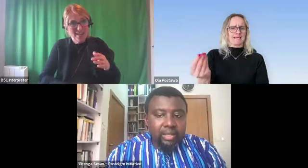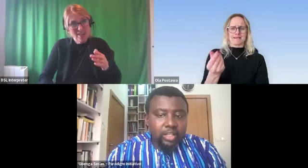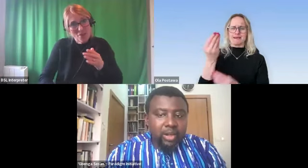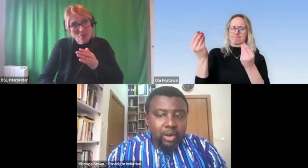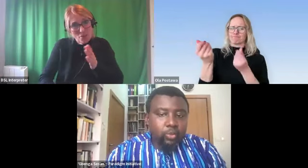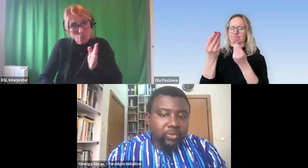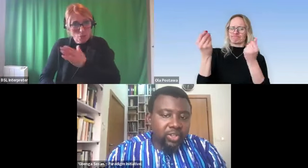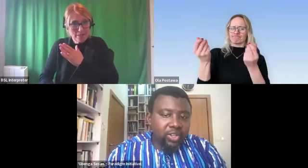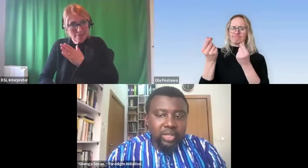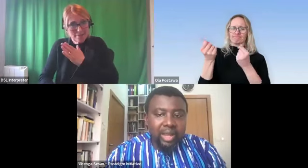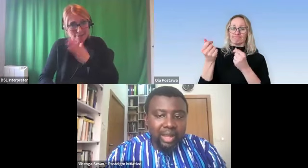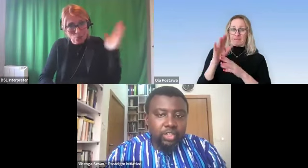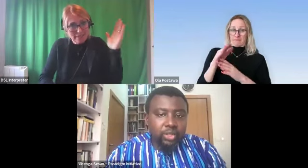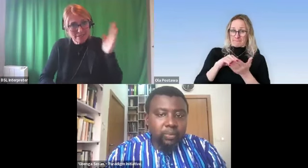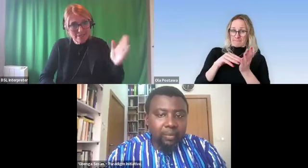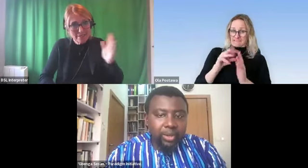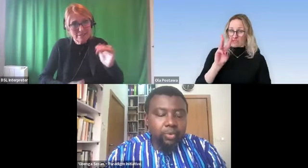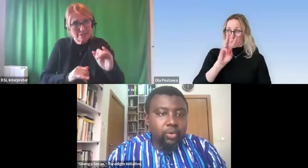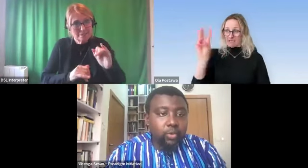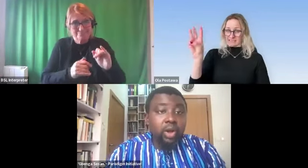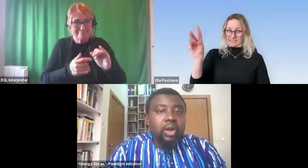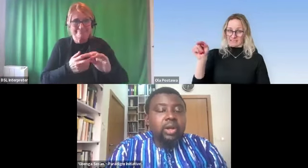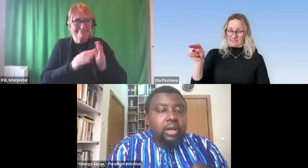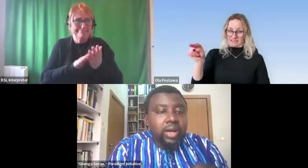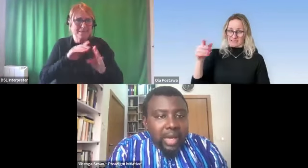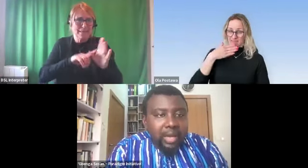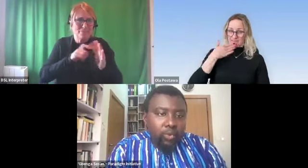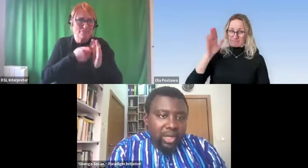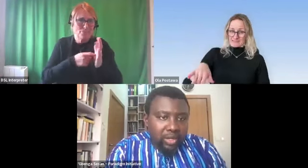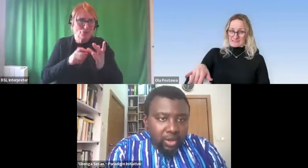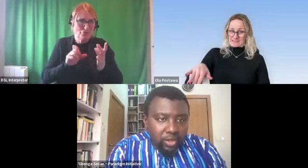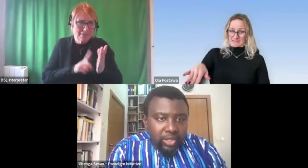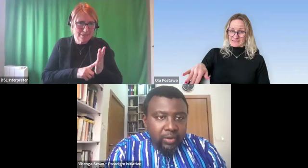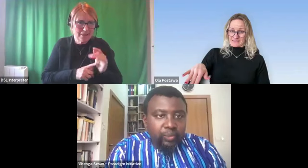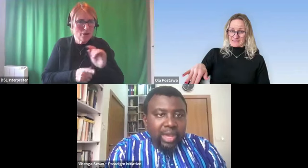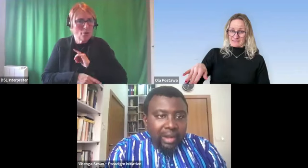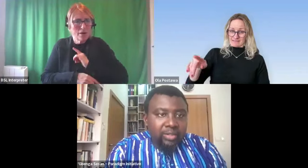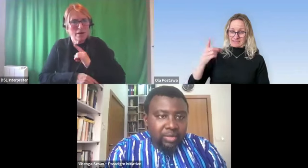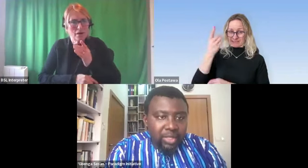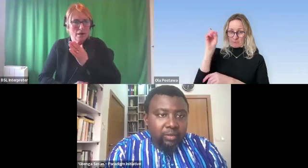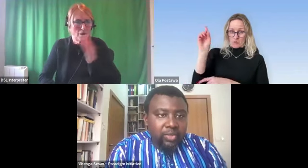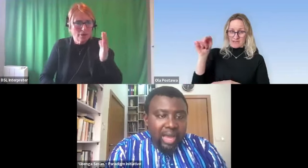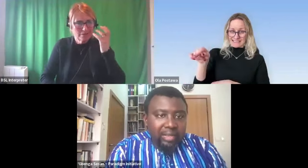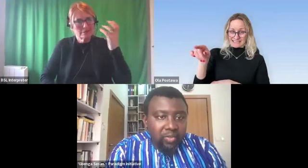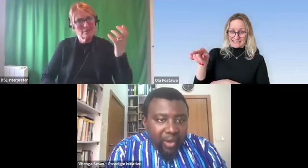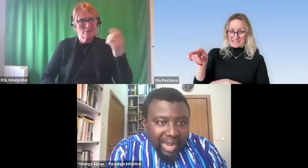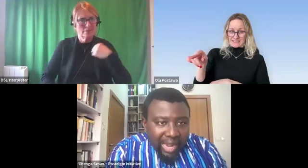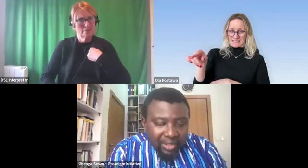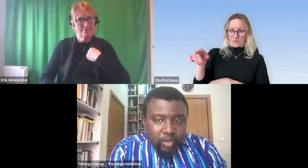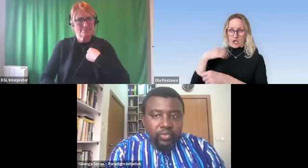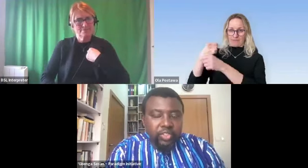I say this is because we've seen recent actions by people who, in Western countries, held themselves